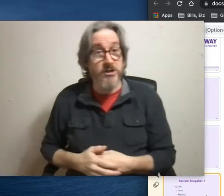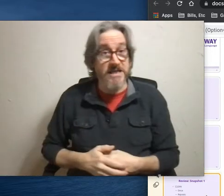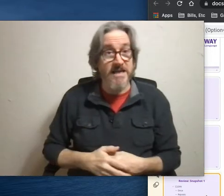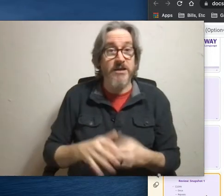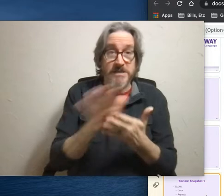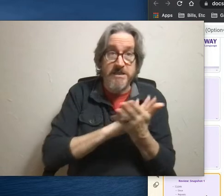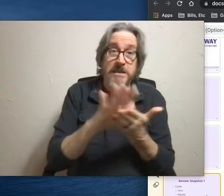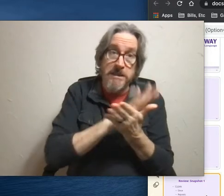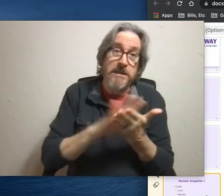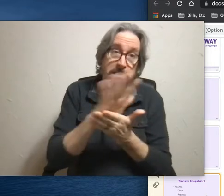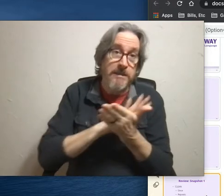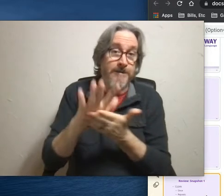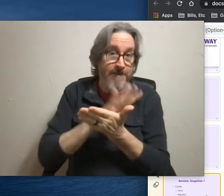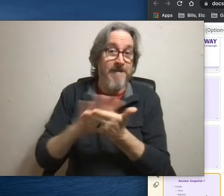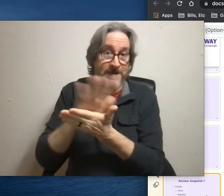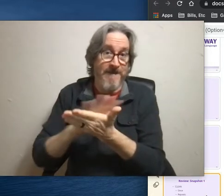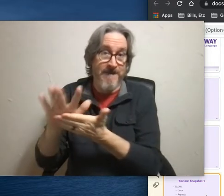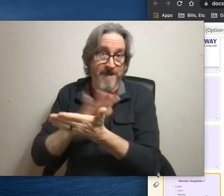There's continuous.